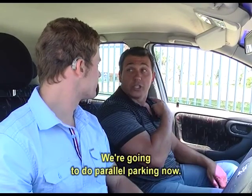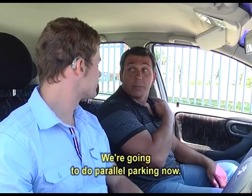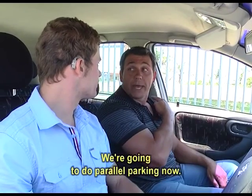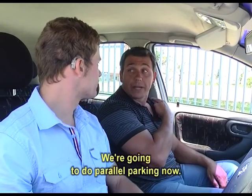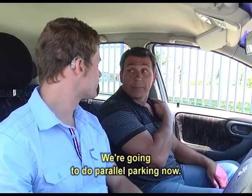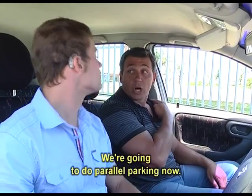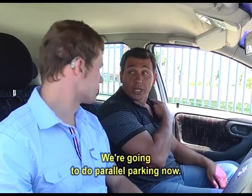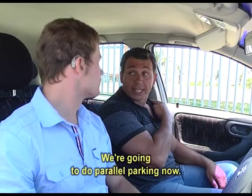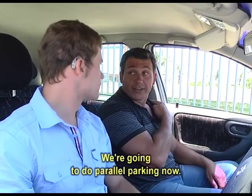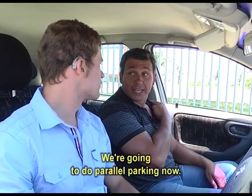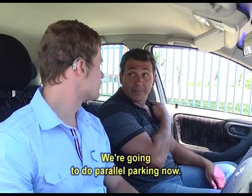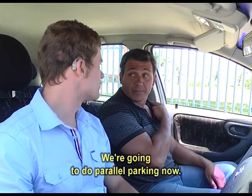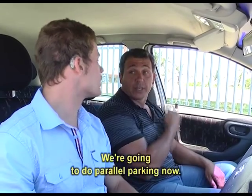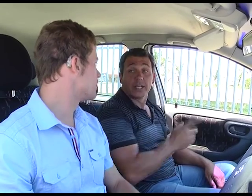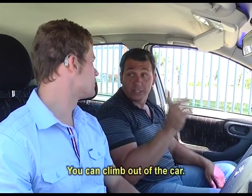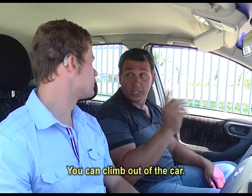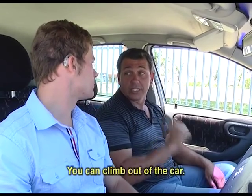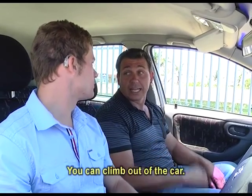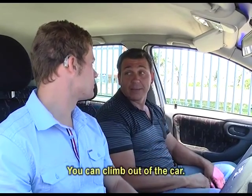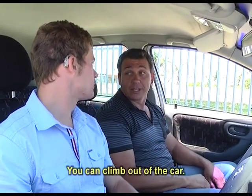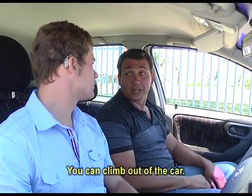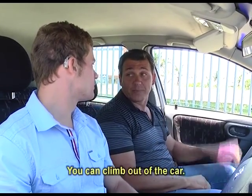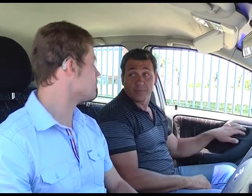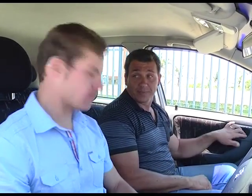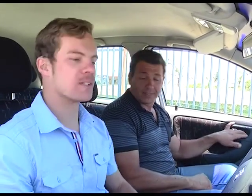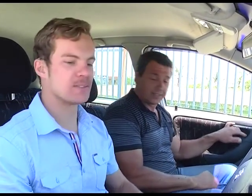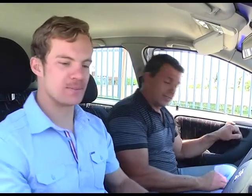We're going to do parallel parking now, okay? Right.